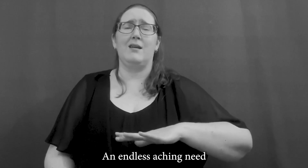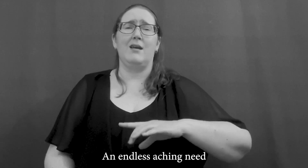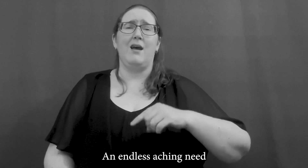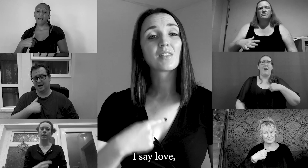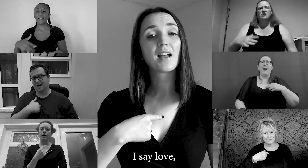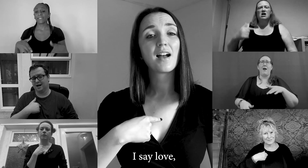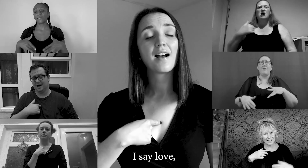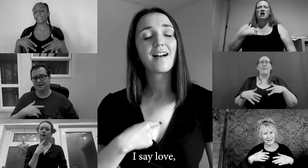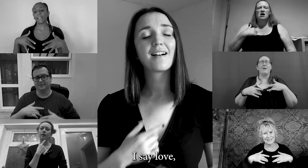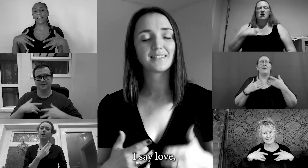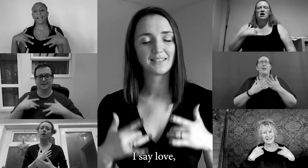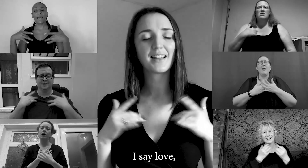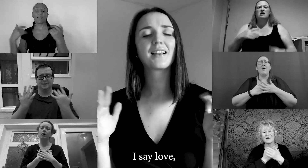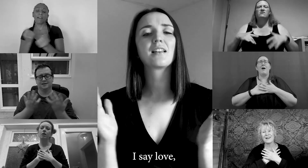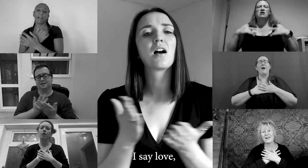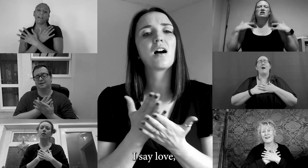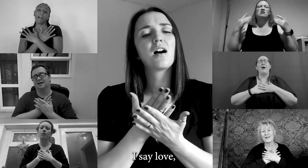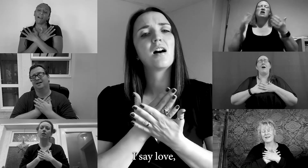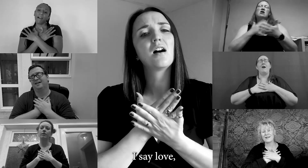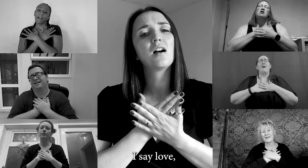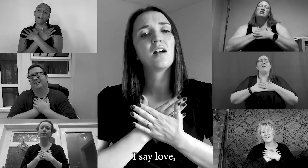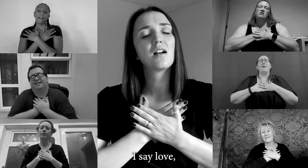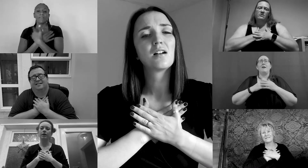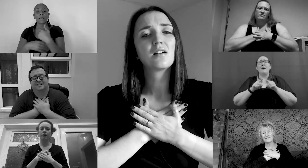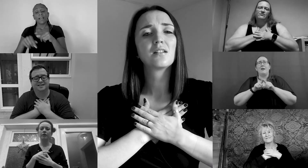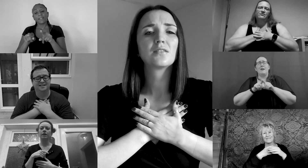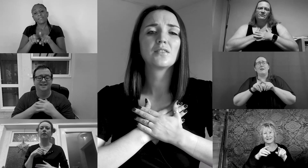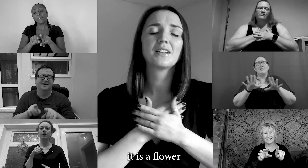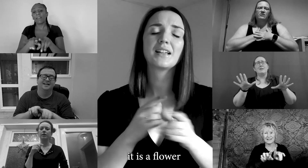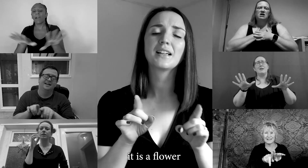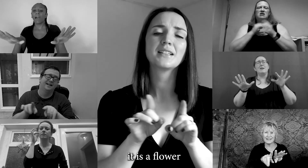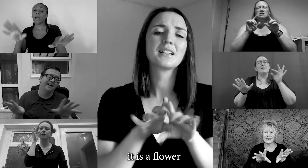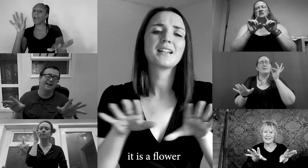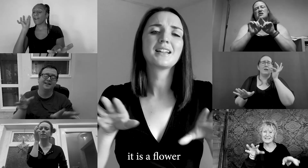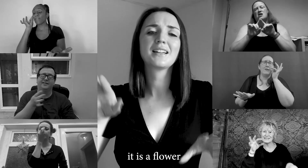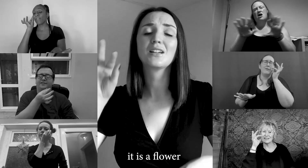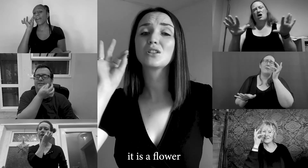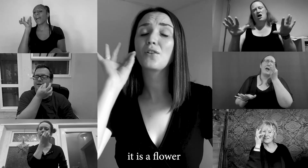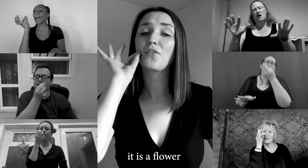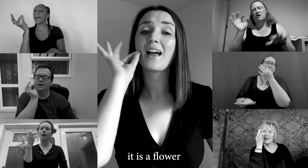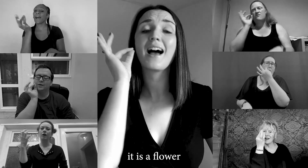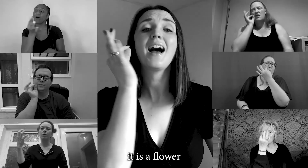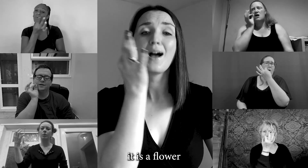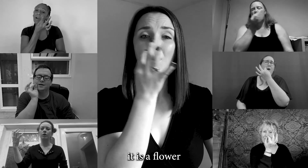I say love, it is a flower,